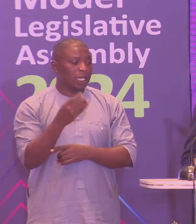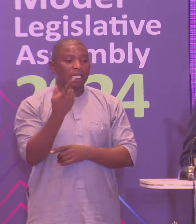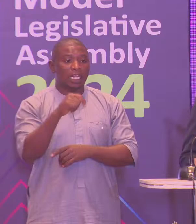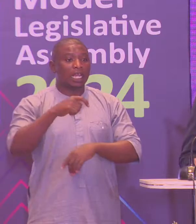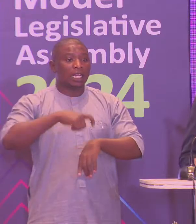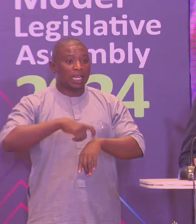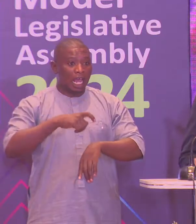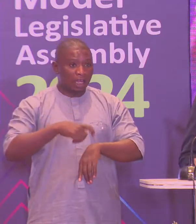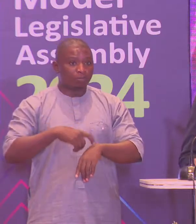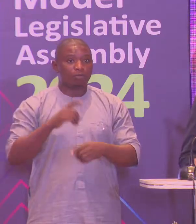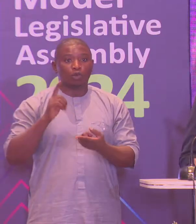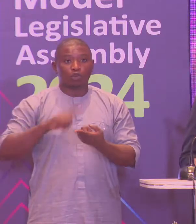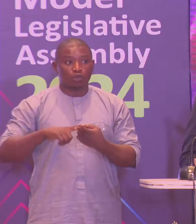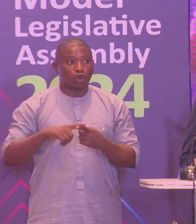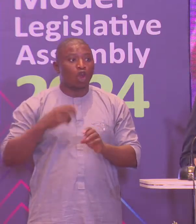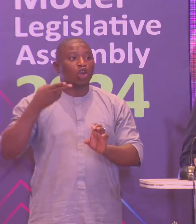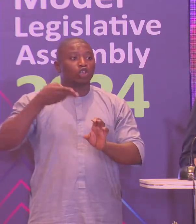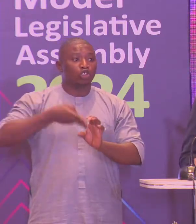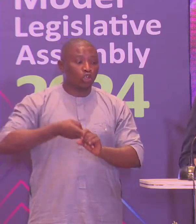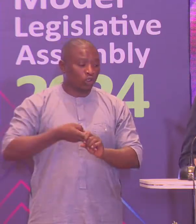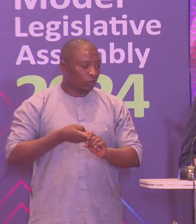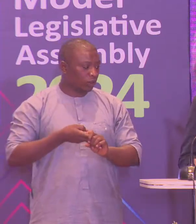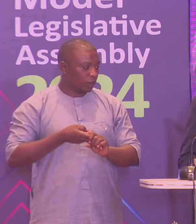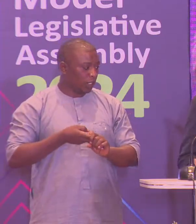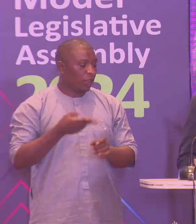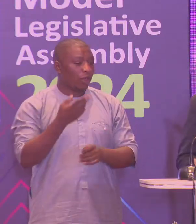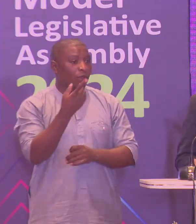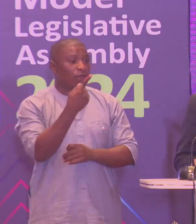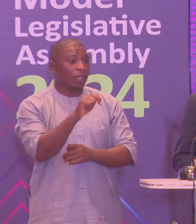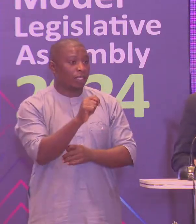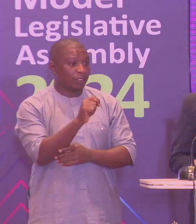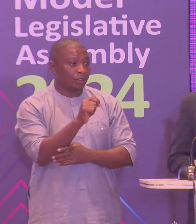time to join the